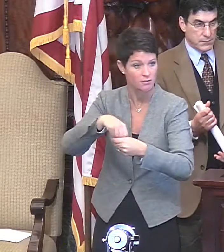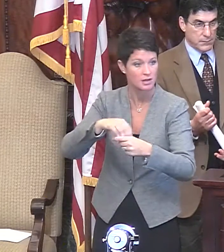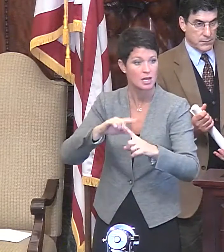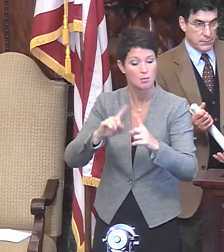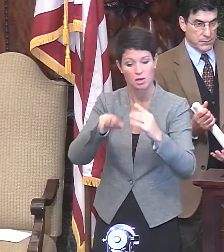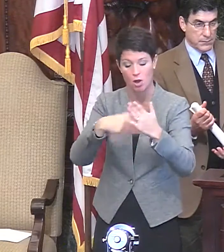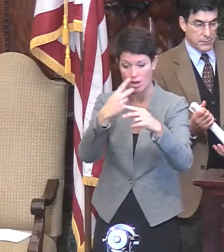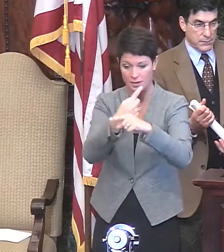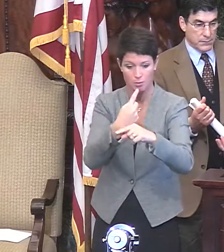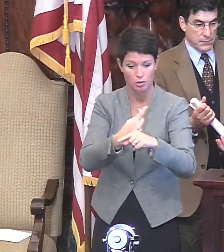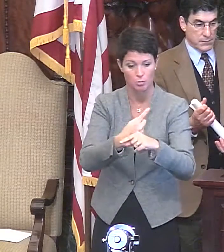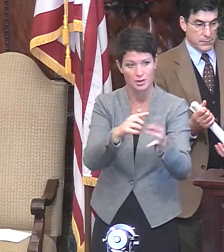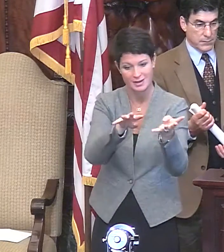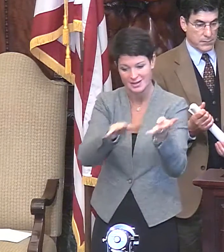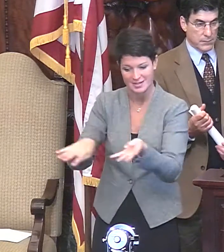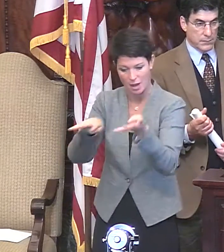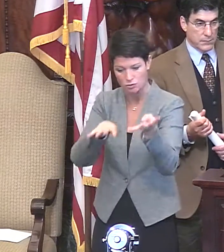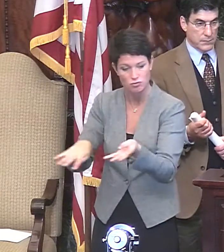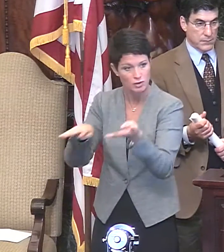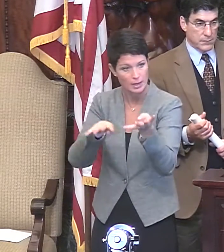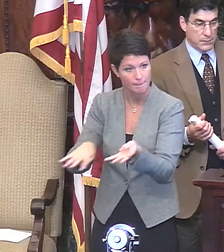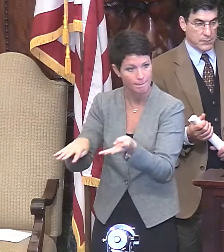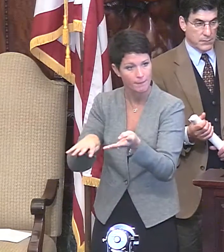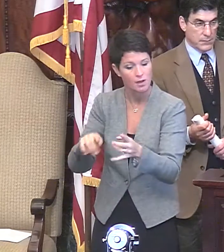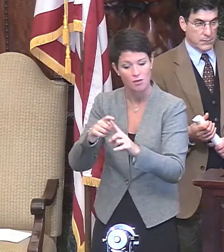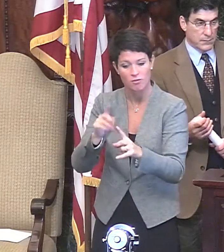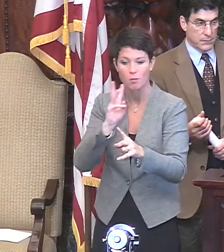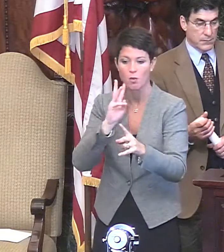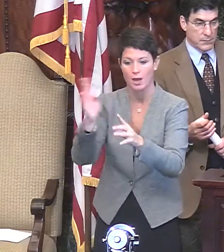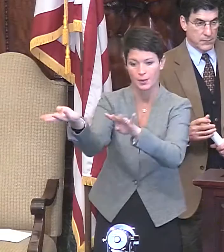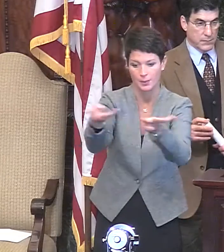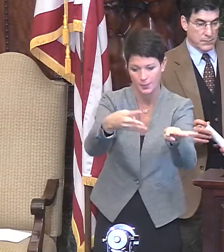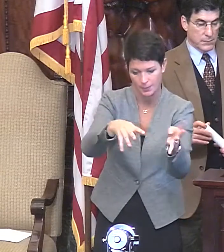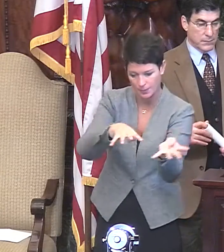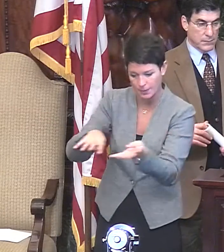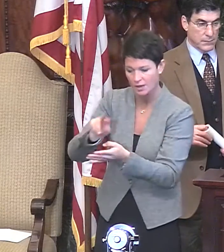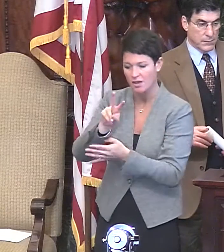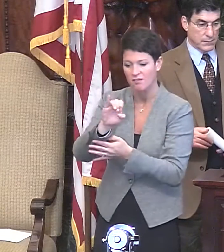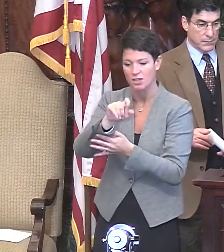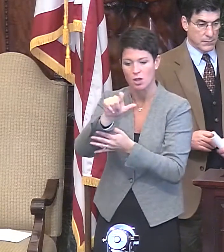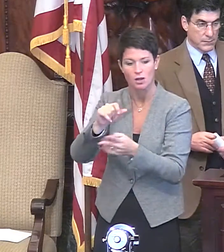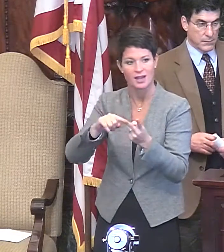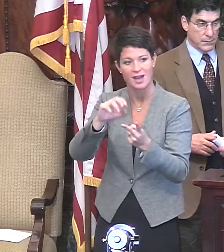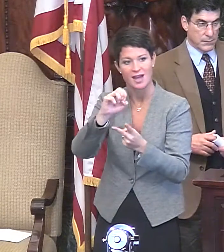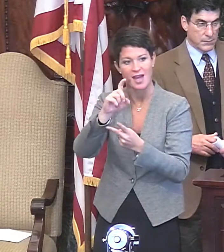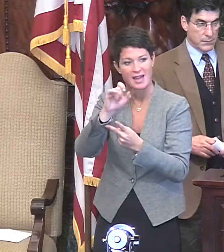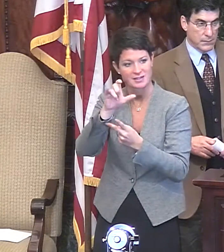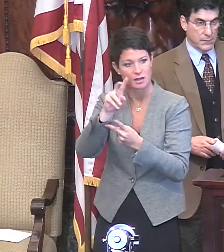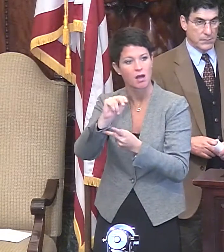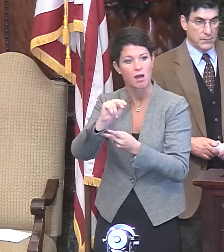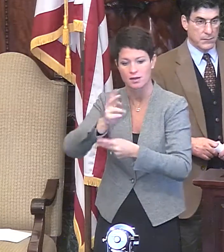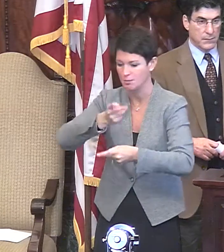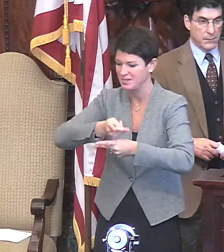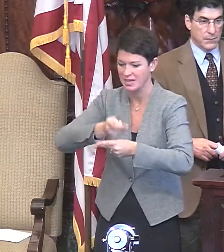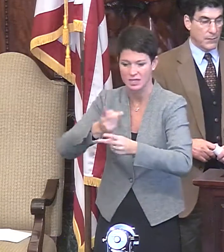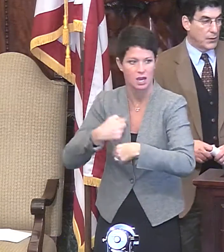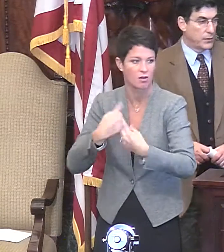the appropriate downstream notifications from water intake, Veolia, and Exelon have all been taken care of.